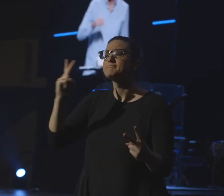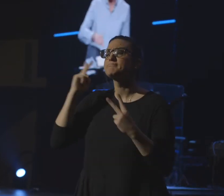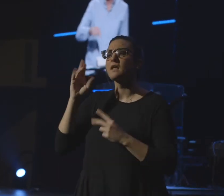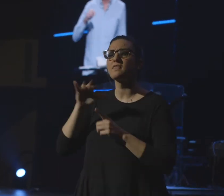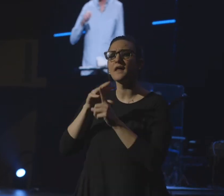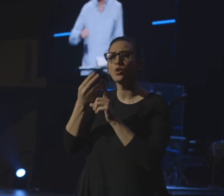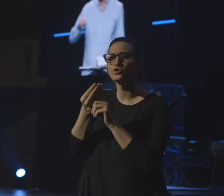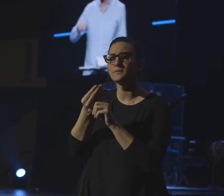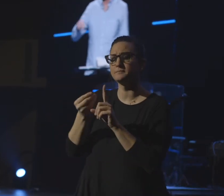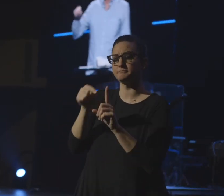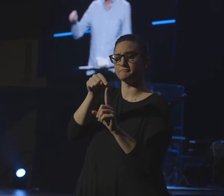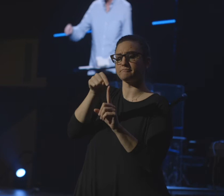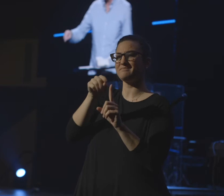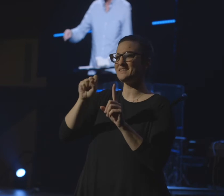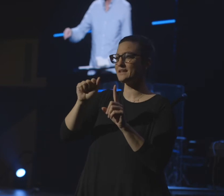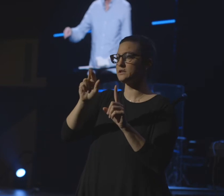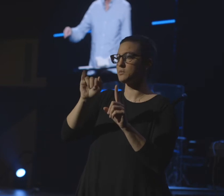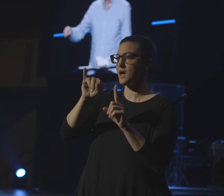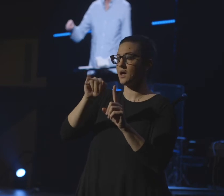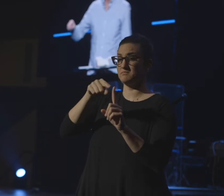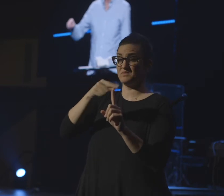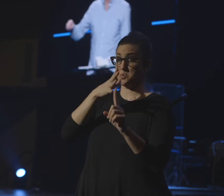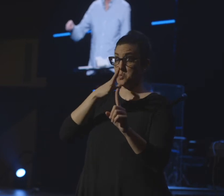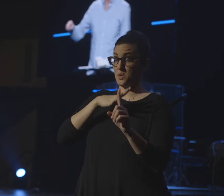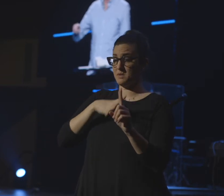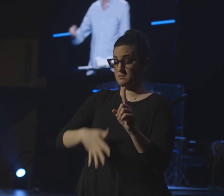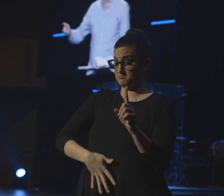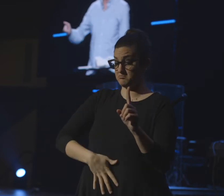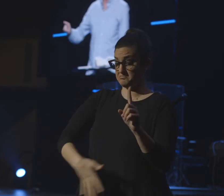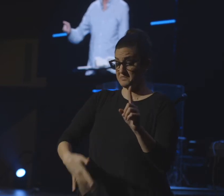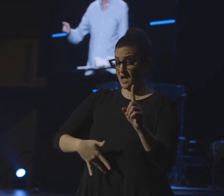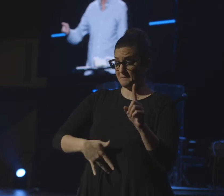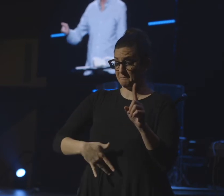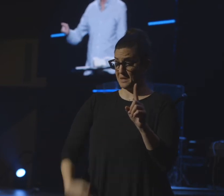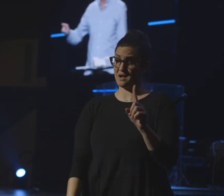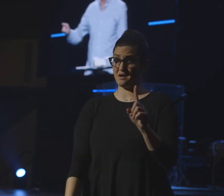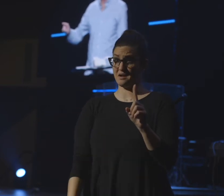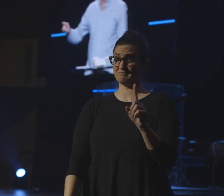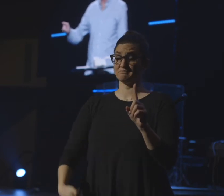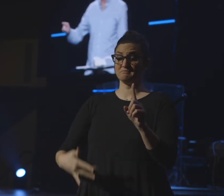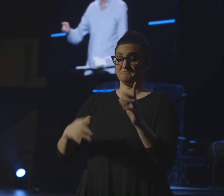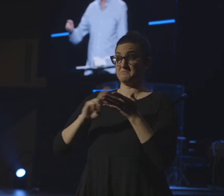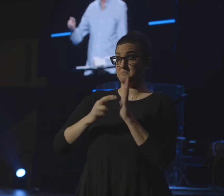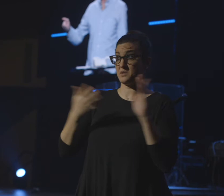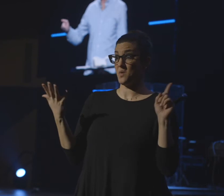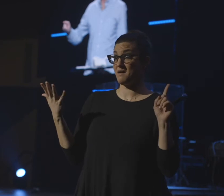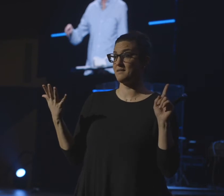a woman who could not have children, you would have been labeled a failure.